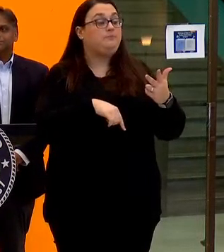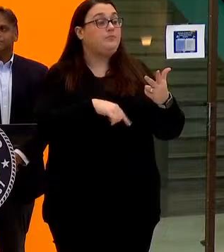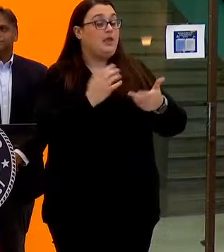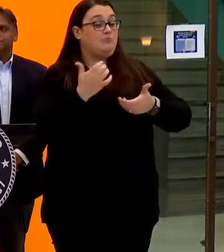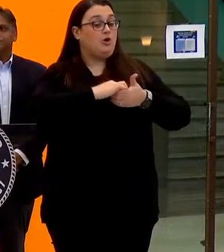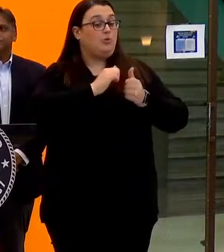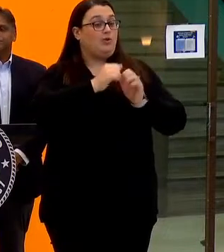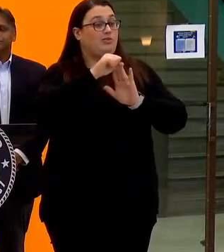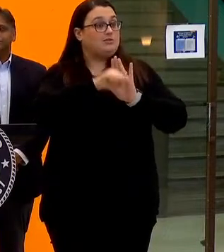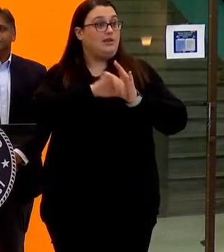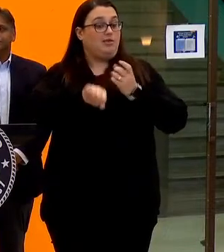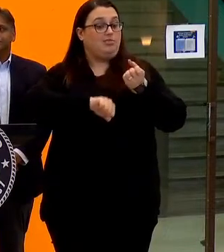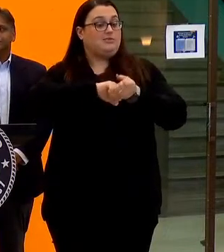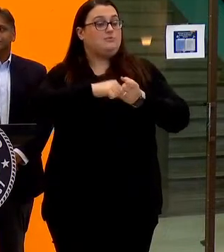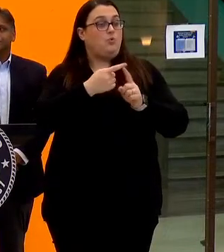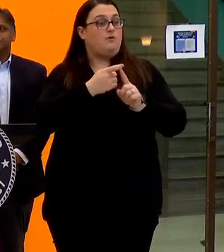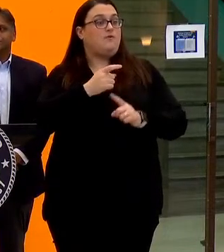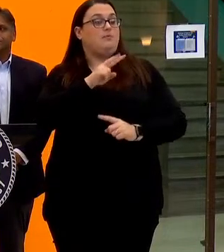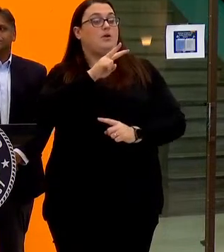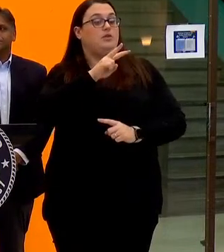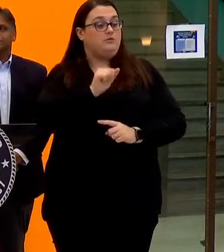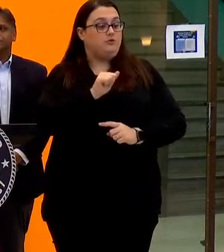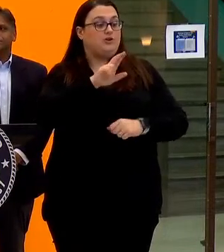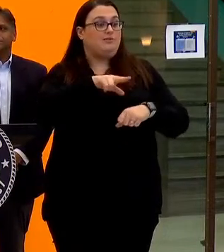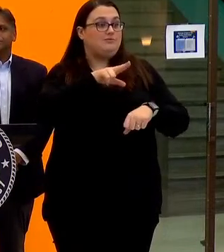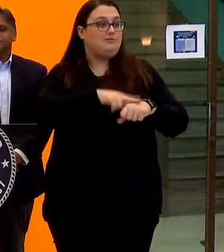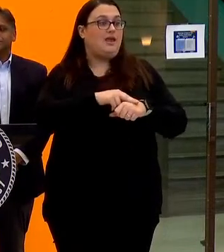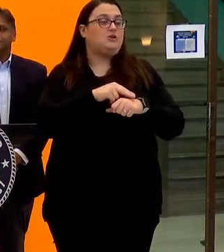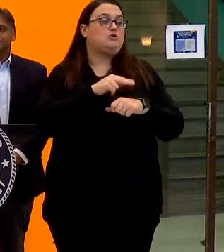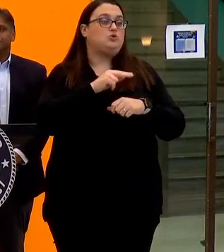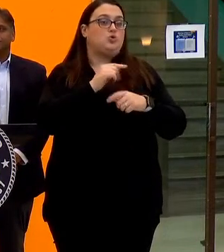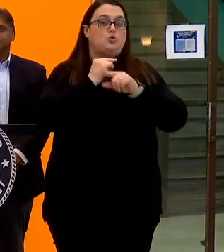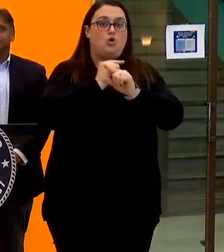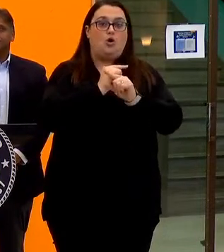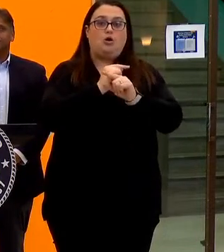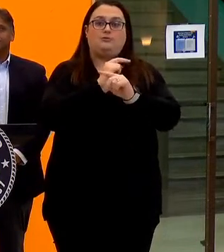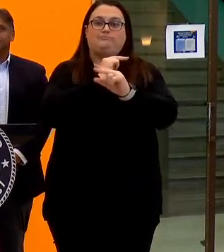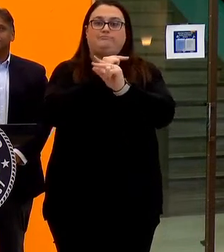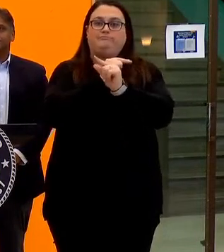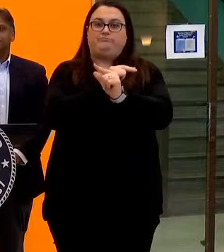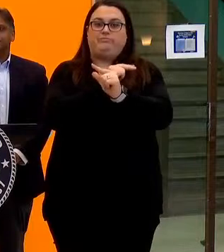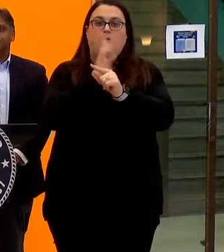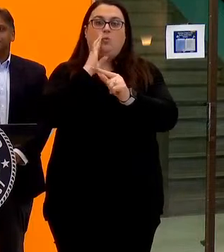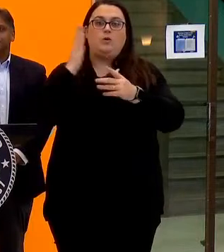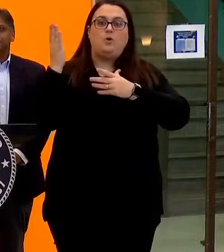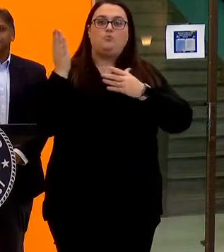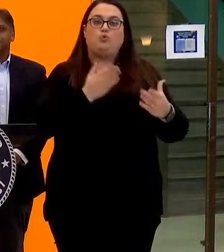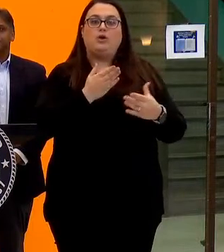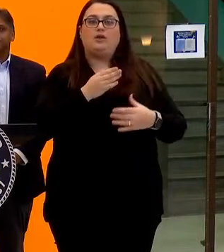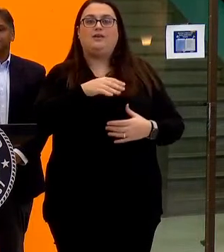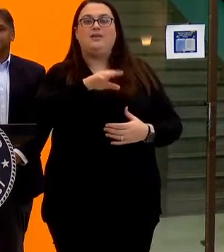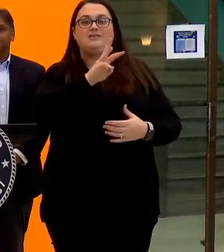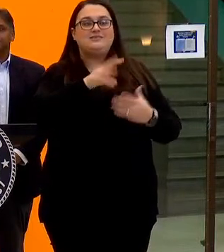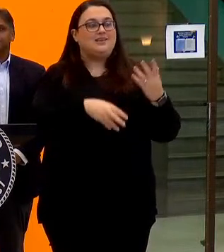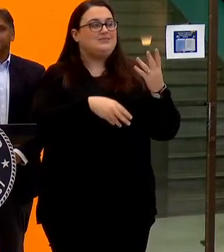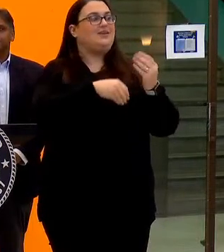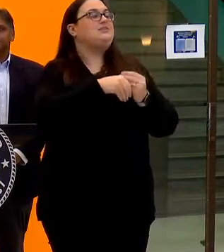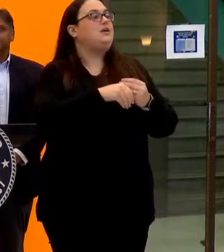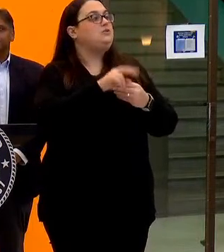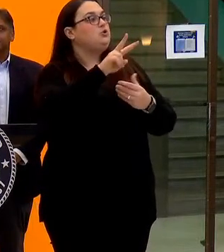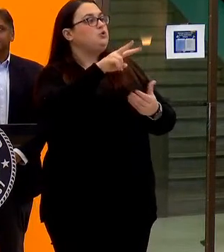the state and the support of the Virginia National Guard, we will be bringing on board 6